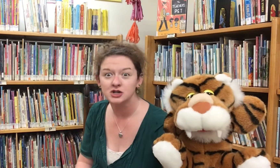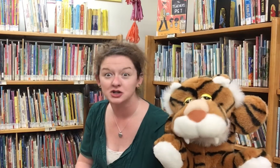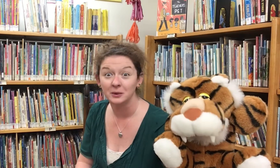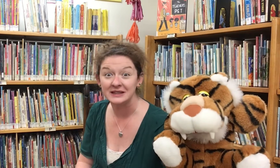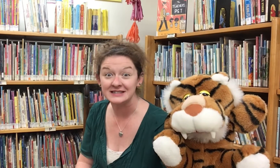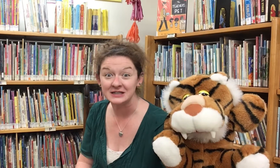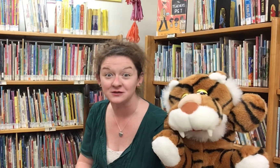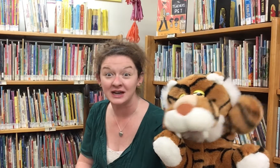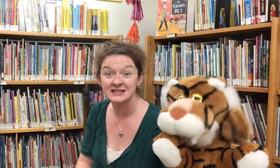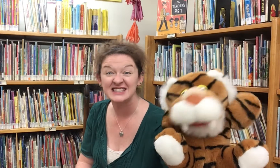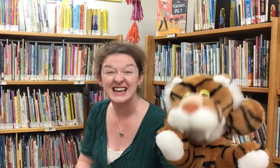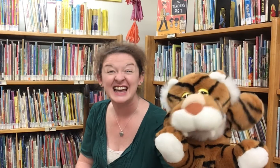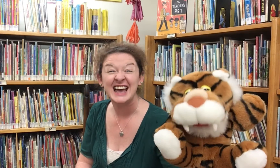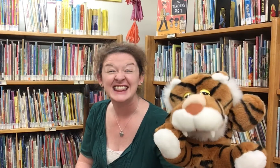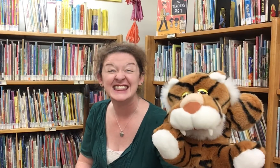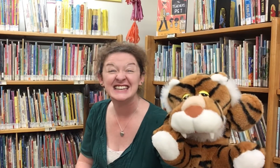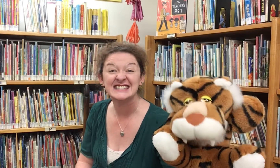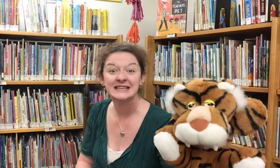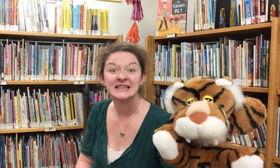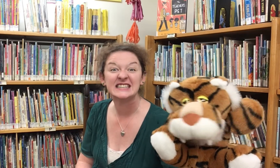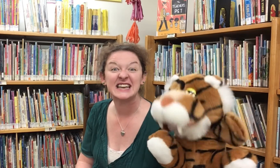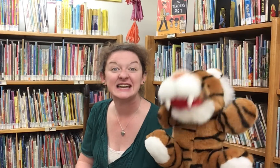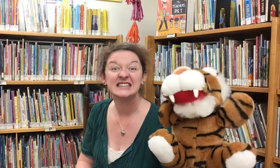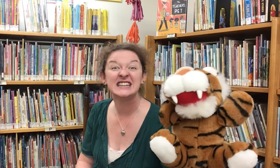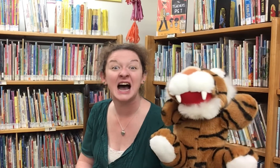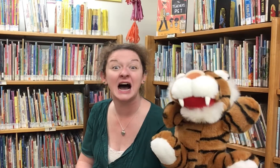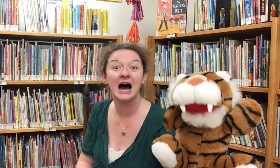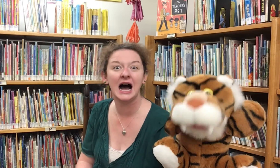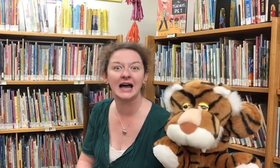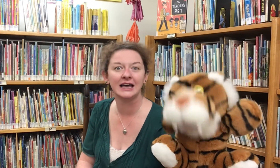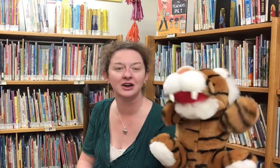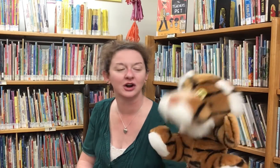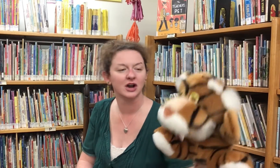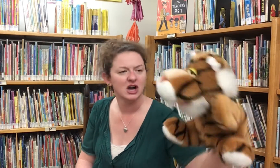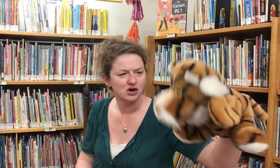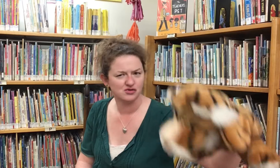what this is, friends? This is a tiger.